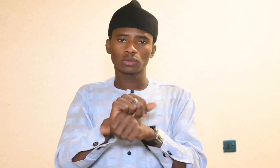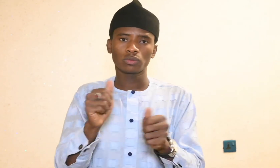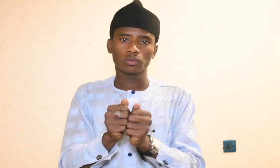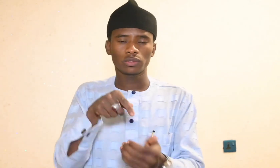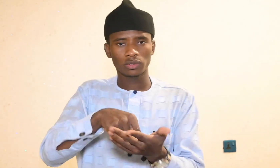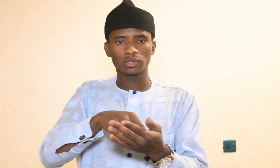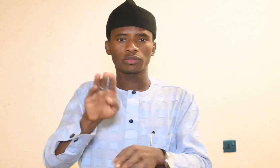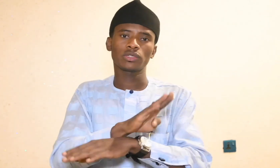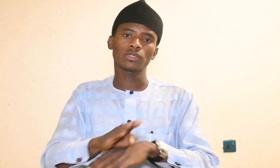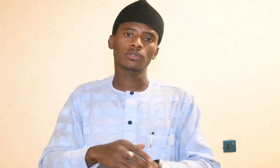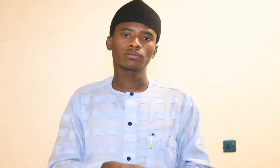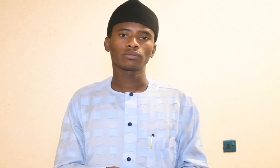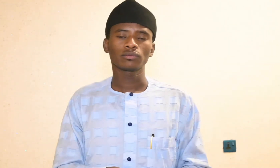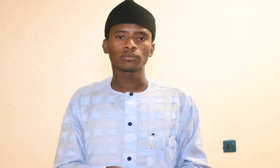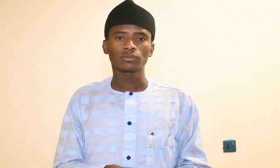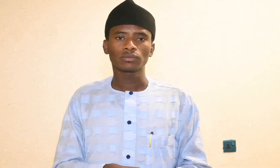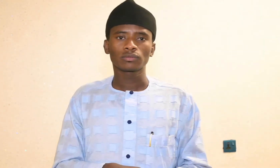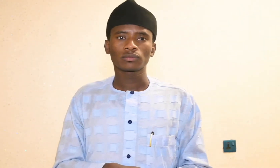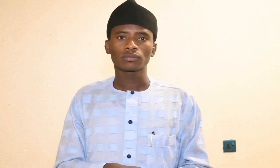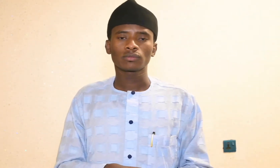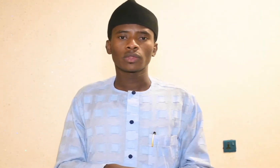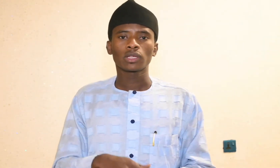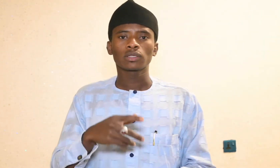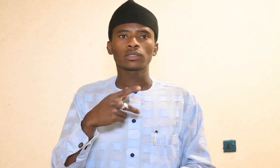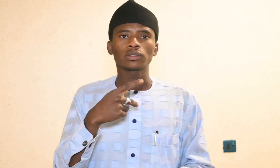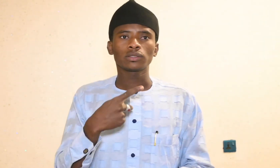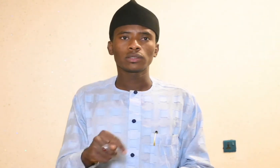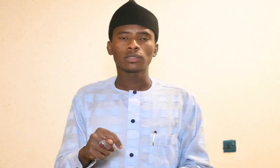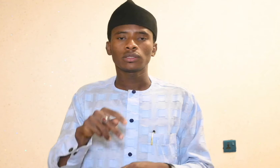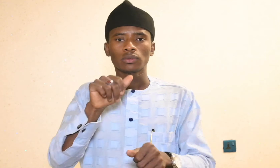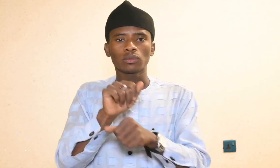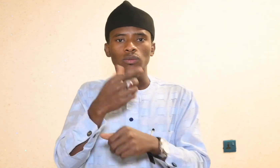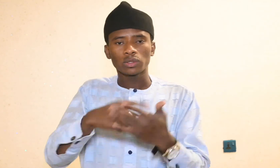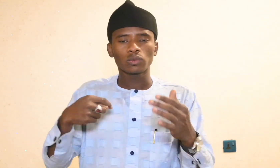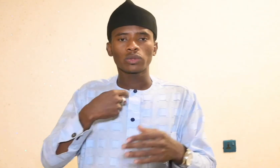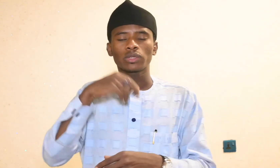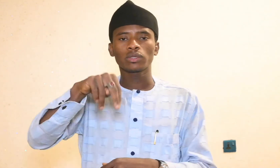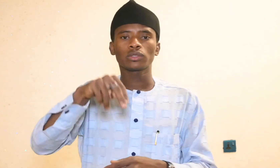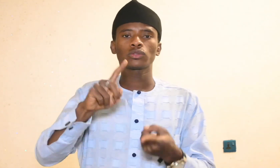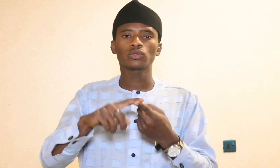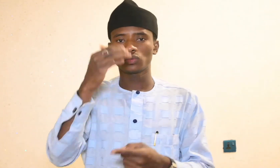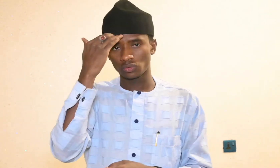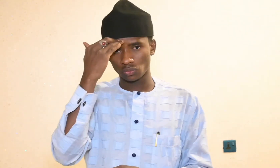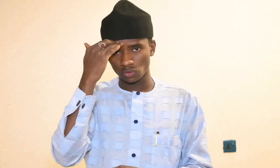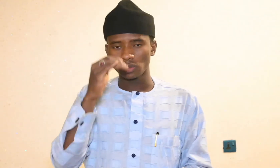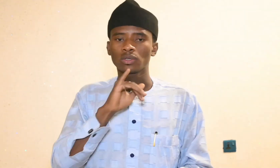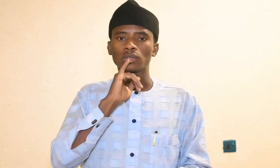conditions. The third thing you need to know is that you need to be